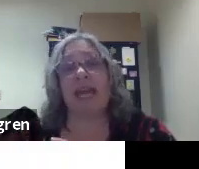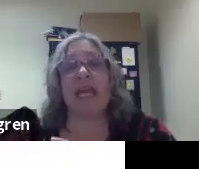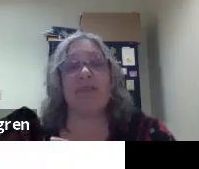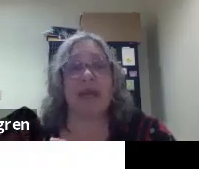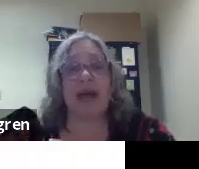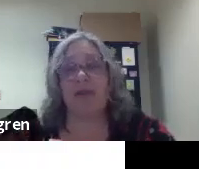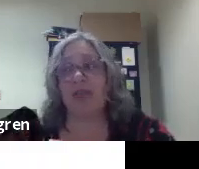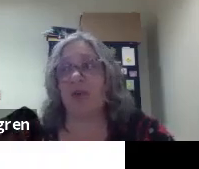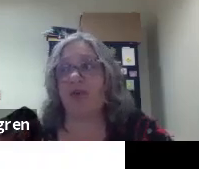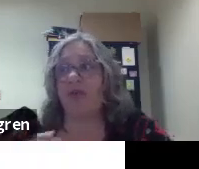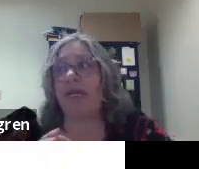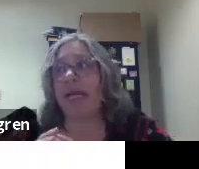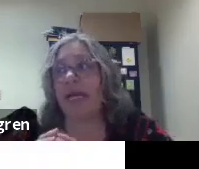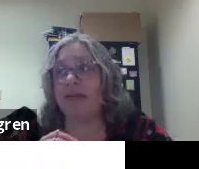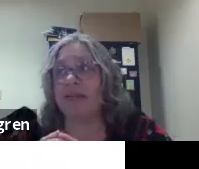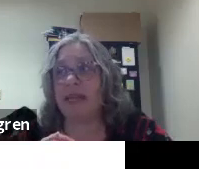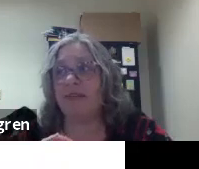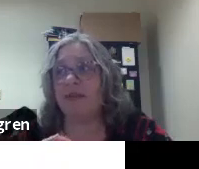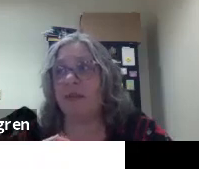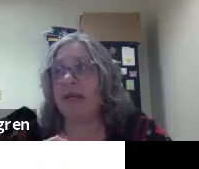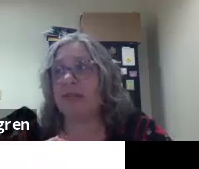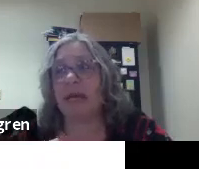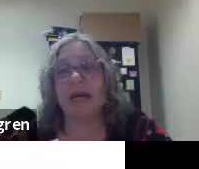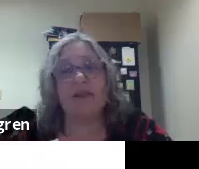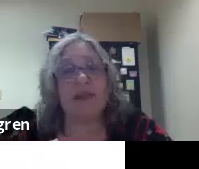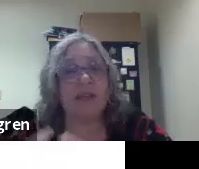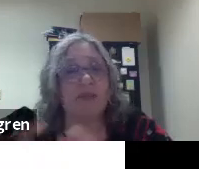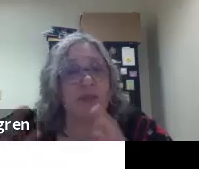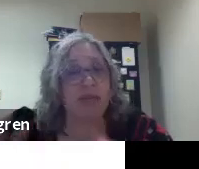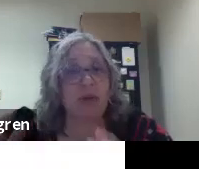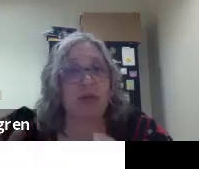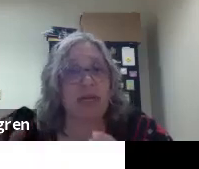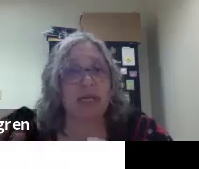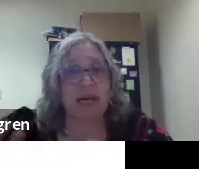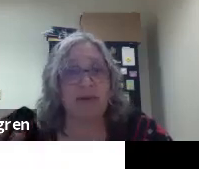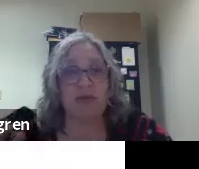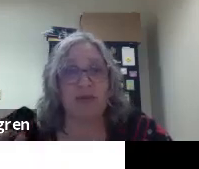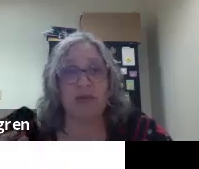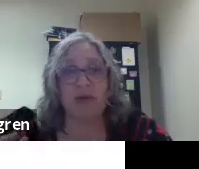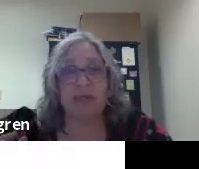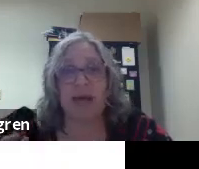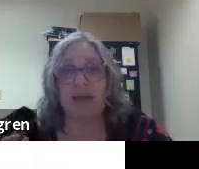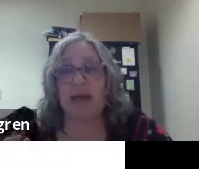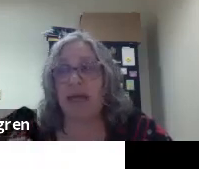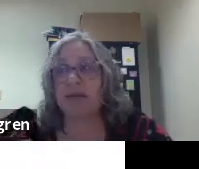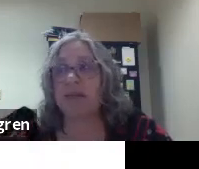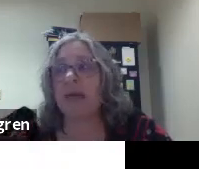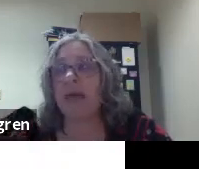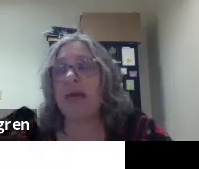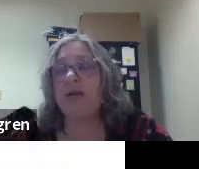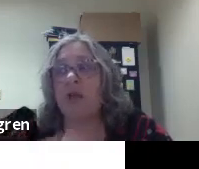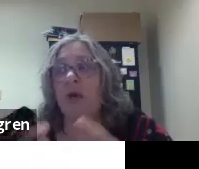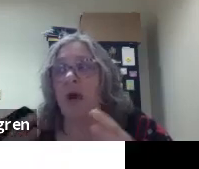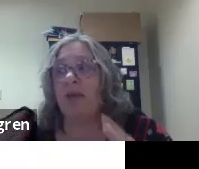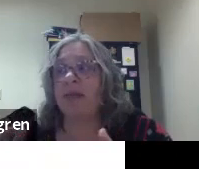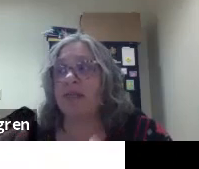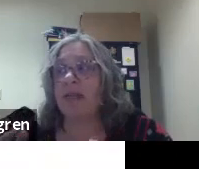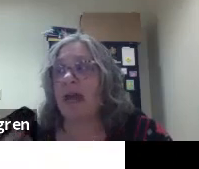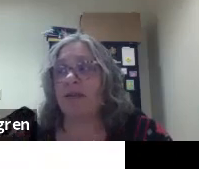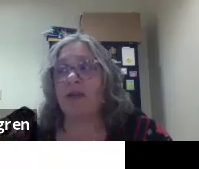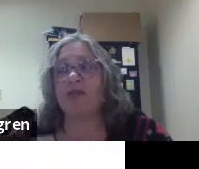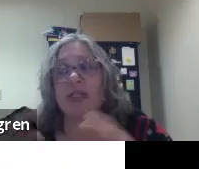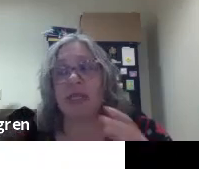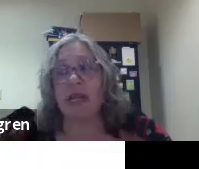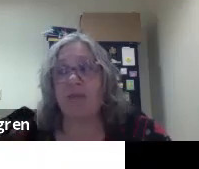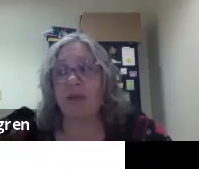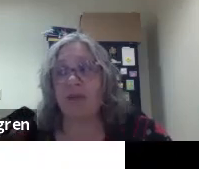but they can be eligible for Medicaid in the state of Nebraska if they meet certain income and resource guidelines. So on this